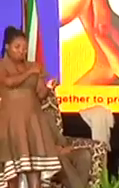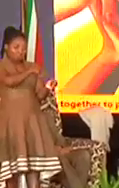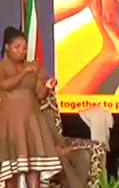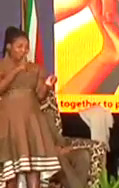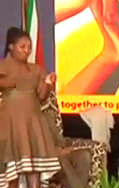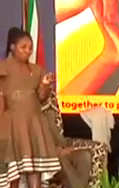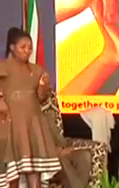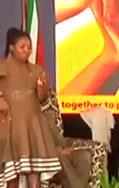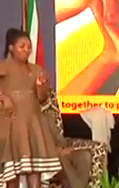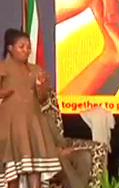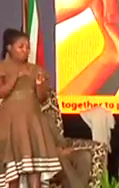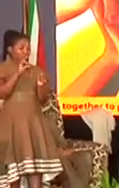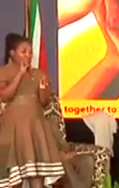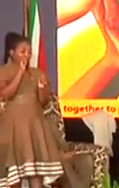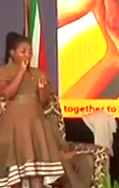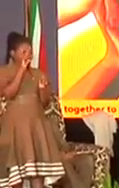at gatherings of this nature,